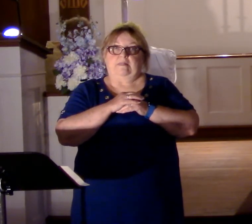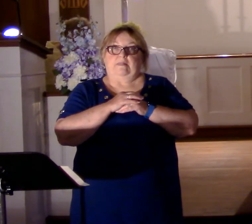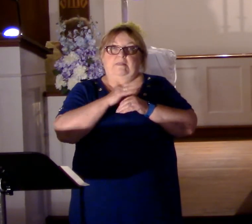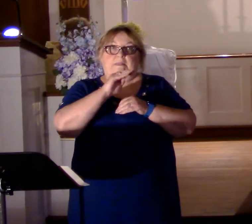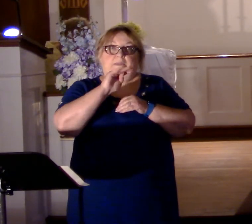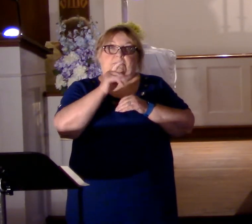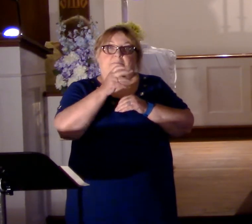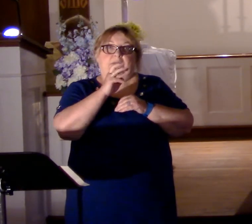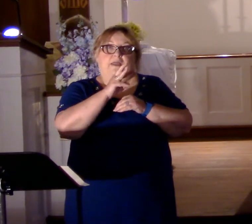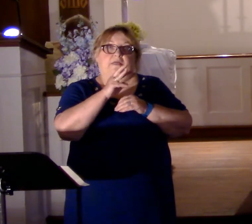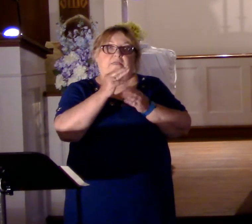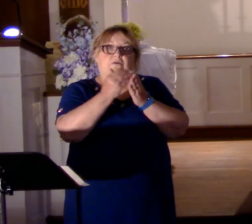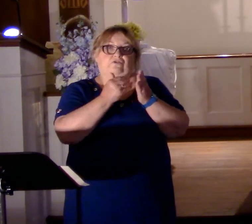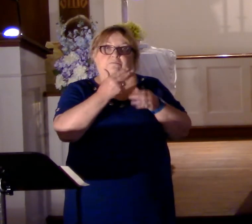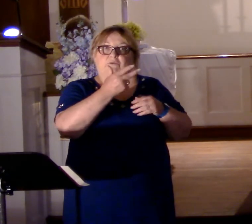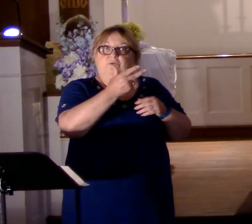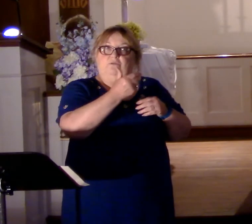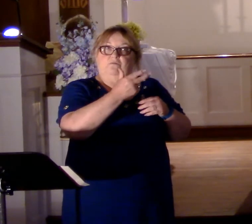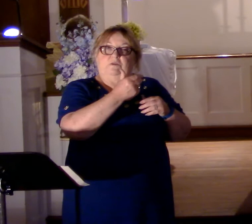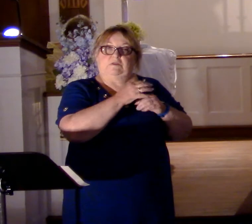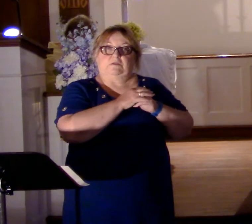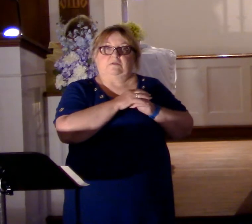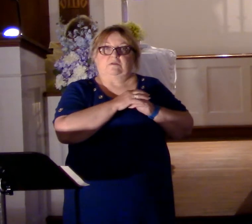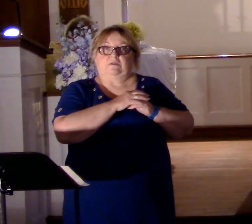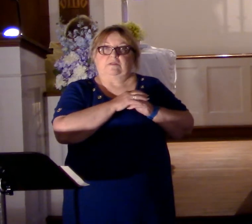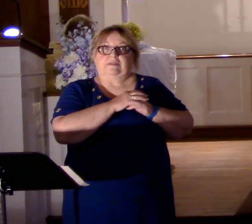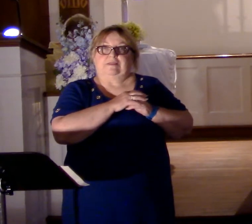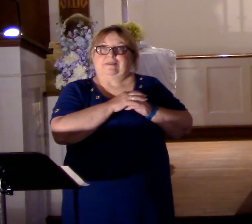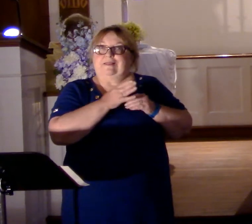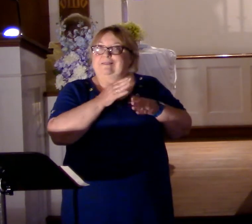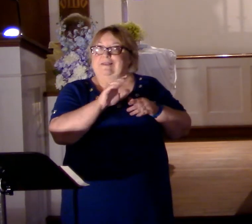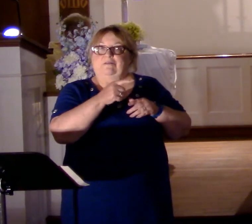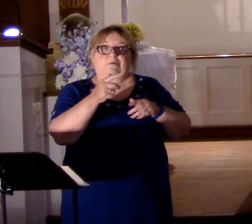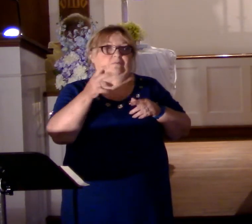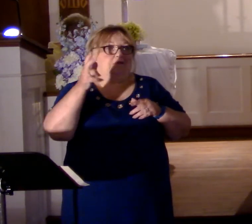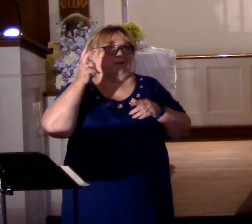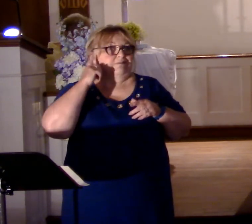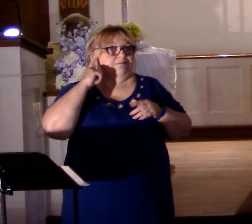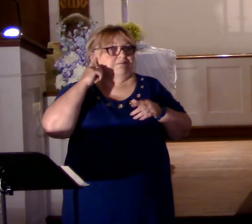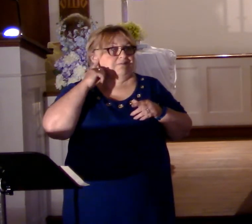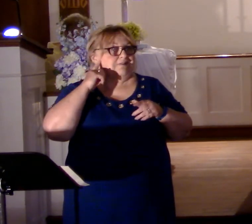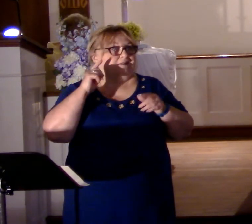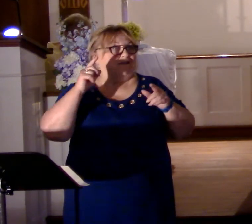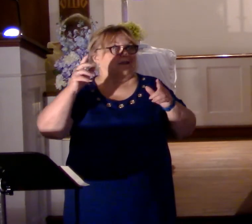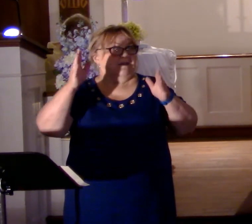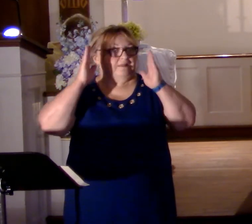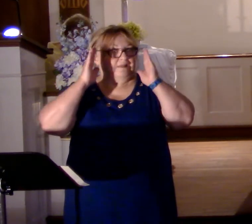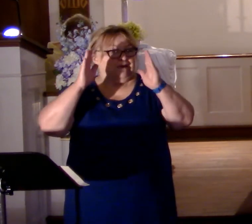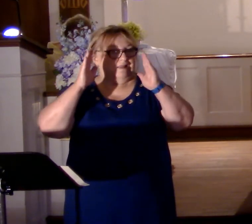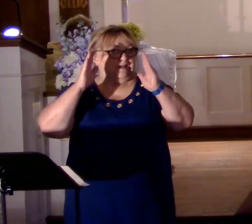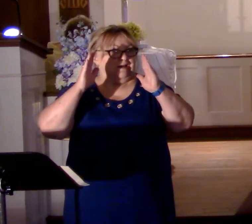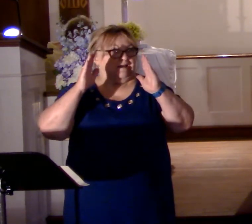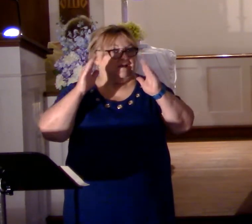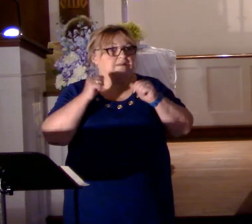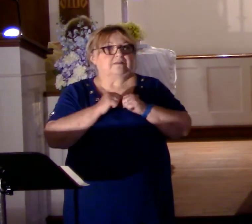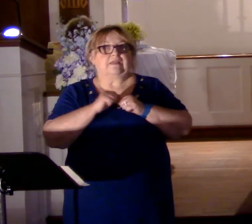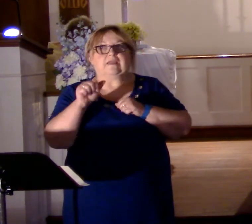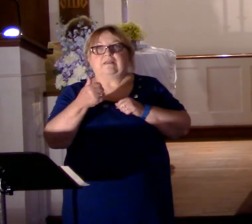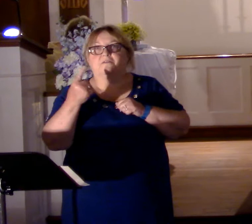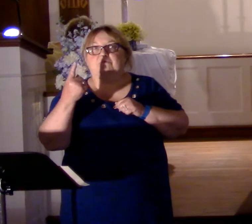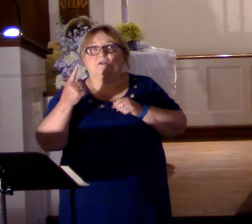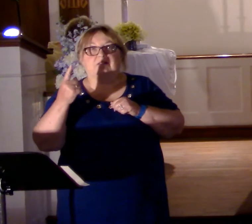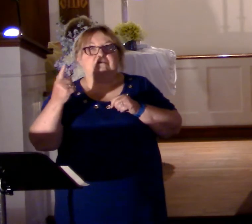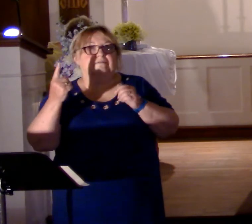Matthew chapter 13. Let anyone with ears listen. Let anyone